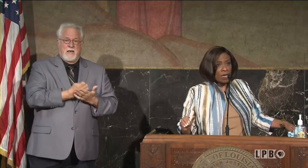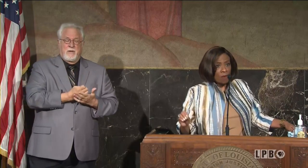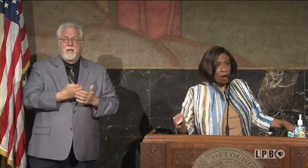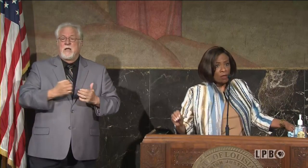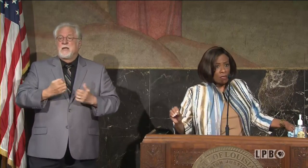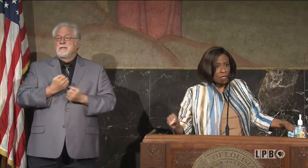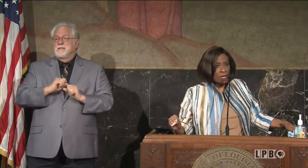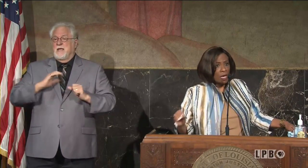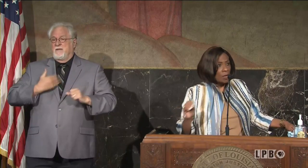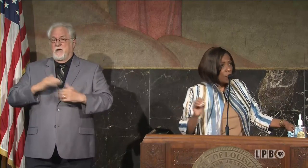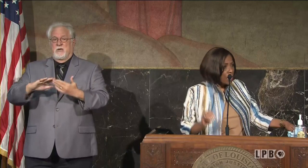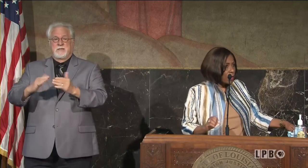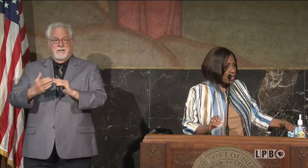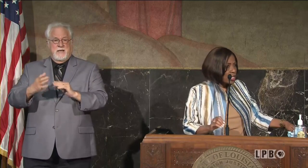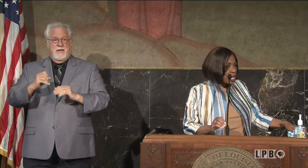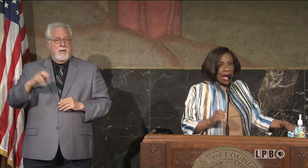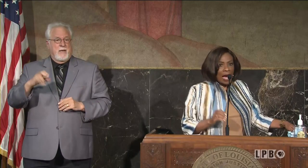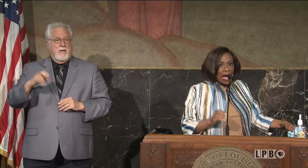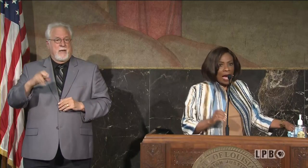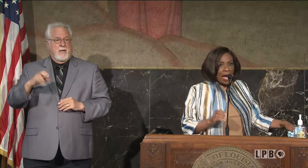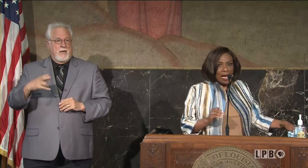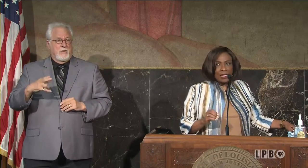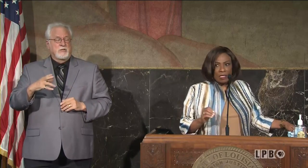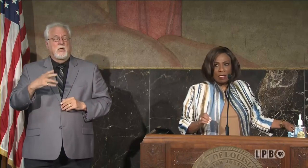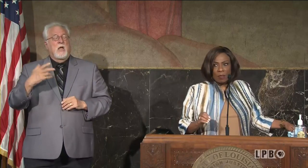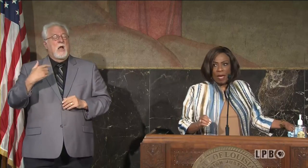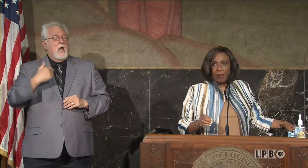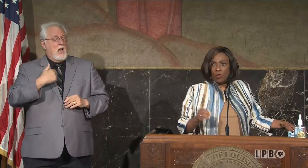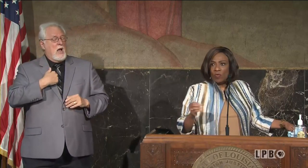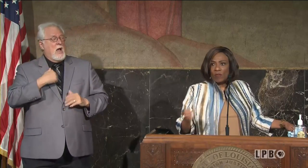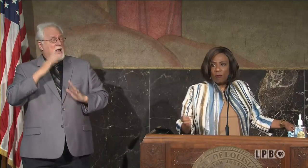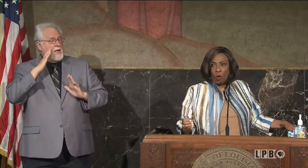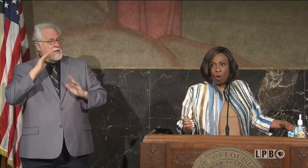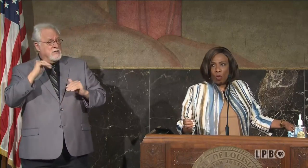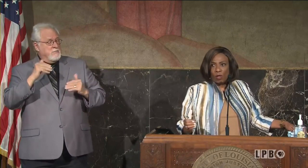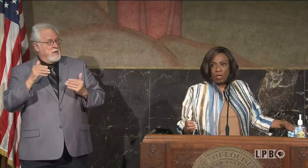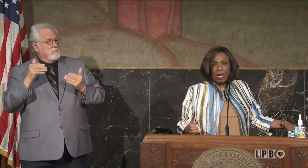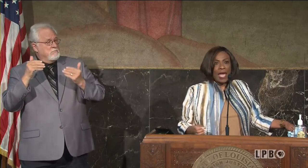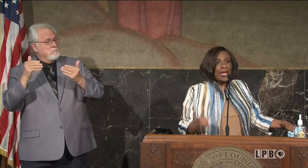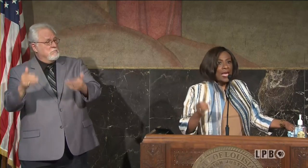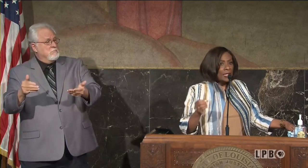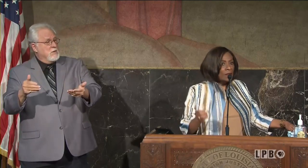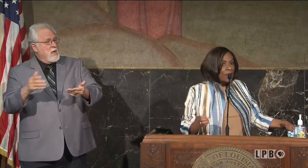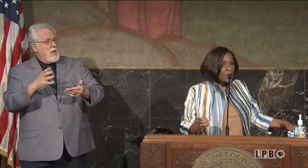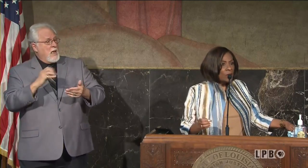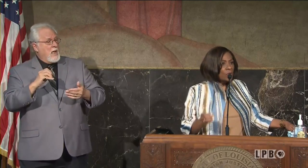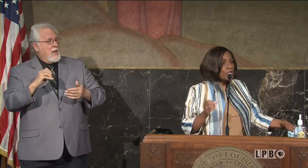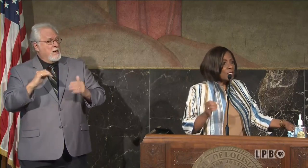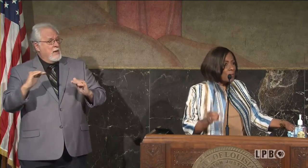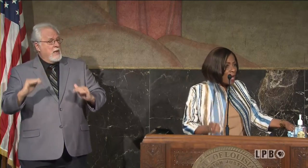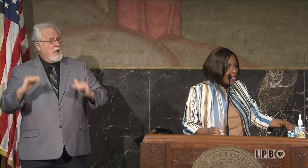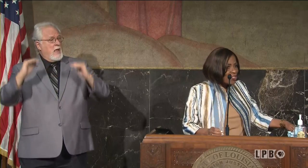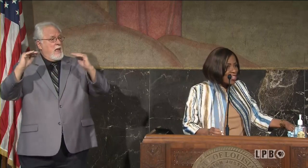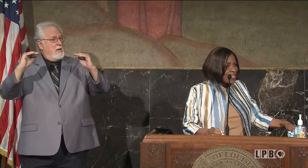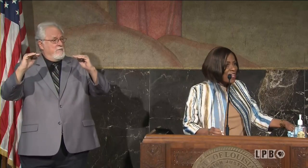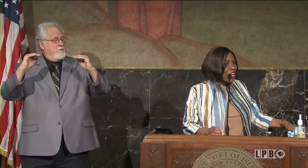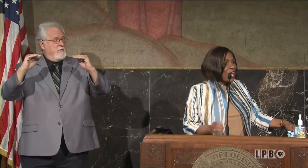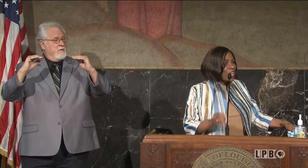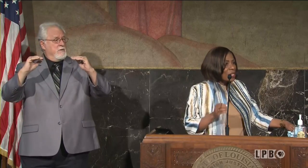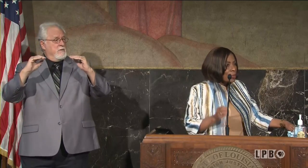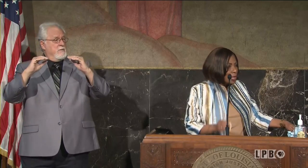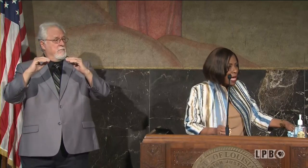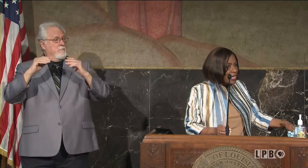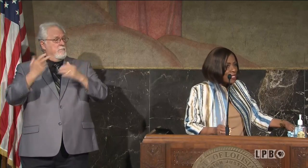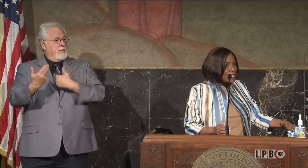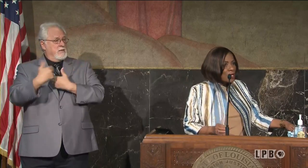trying to save our city and parish. I anticipate moving forward an elevated participation